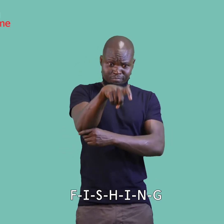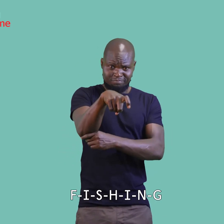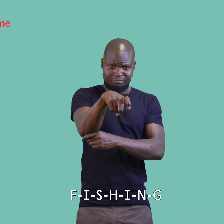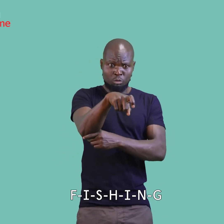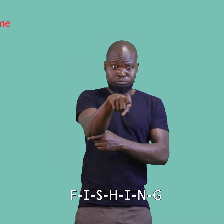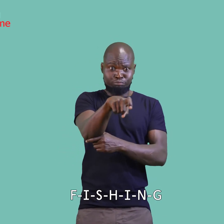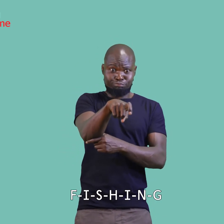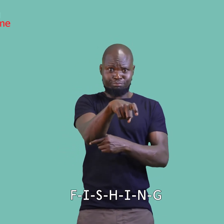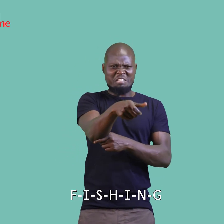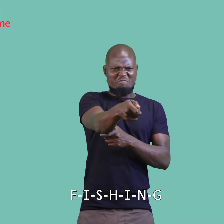Fishing.